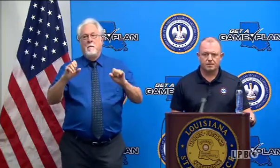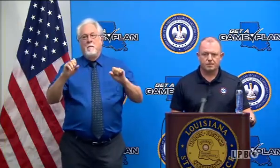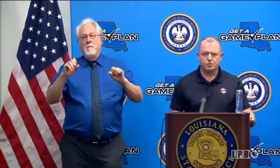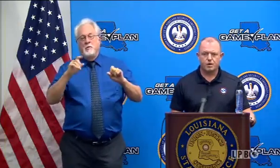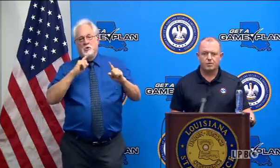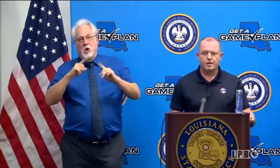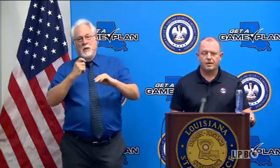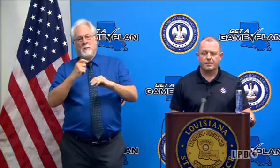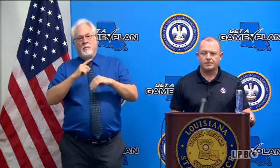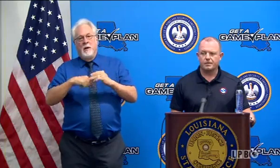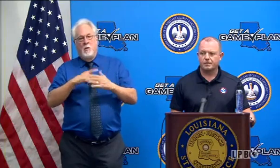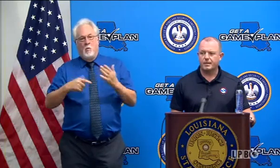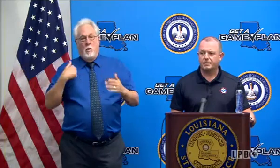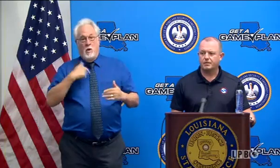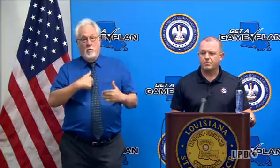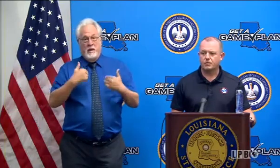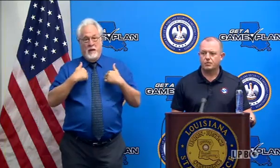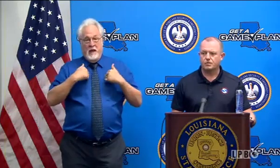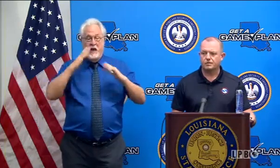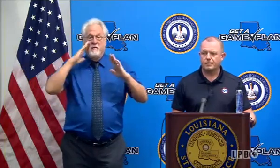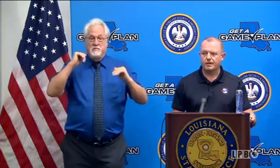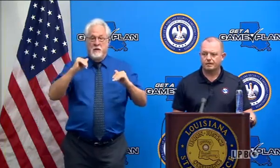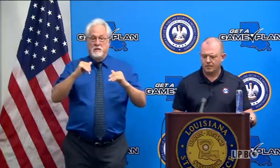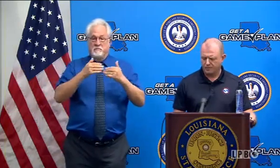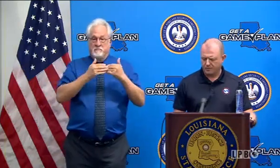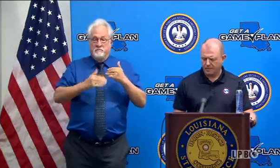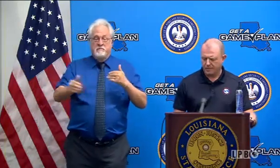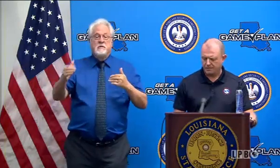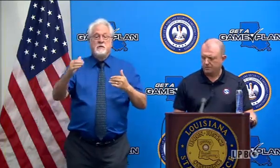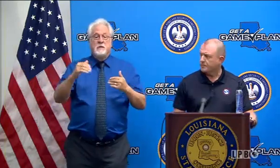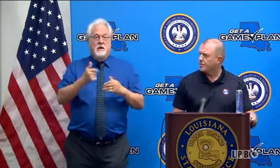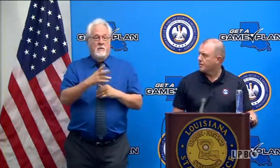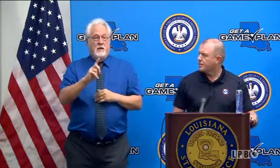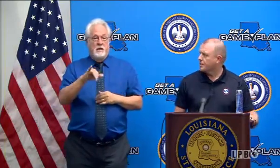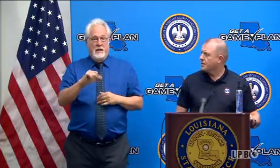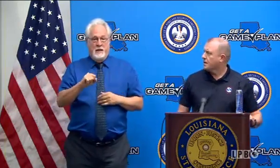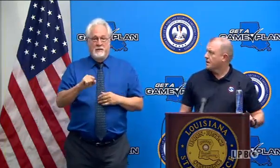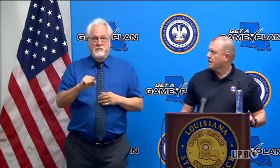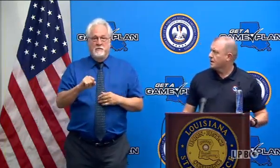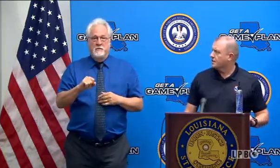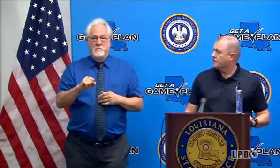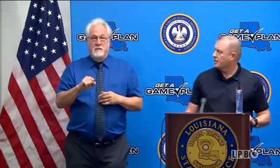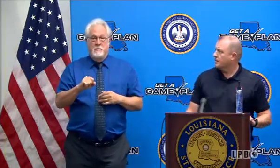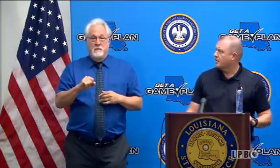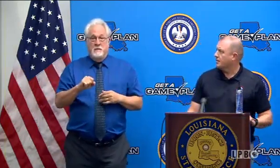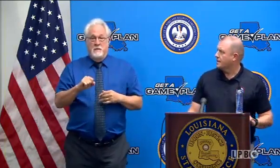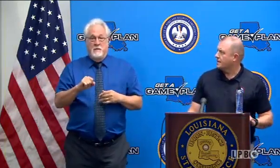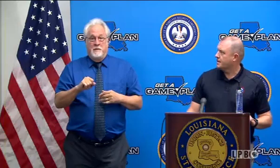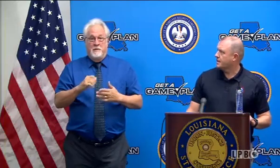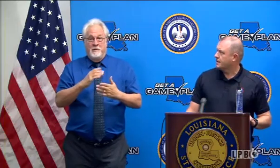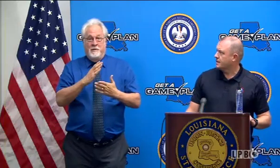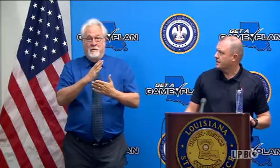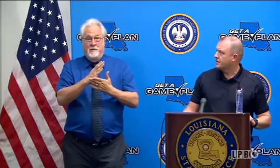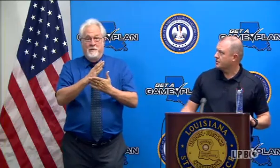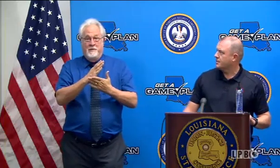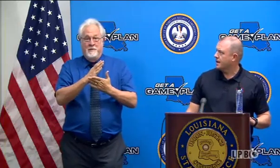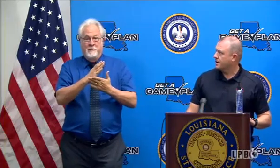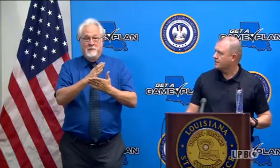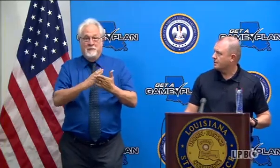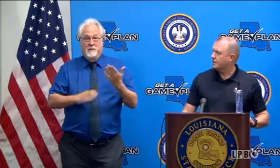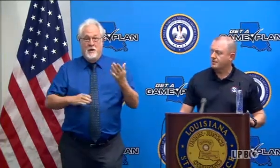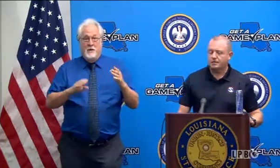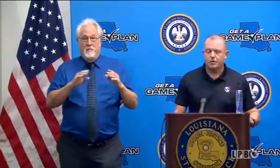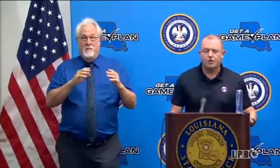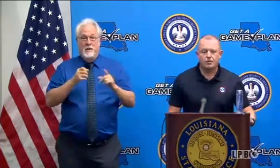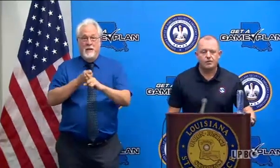about what we have expected over the course of the next couple of days. So some of the initial